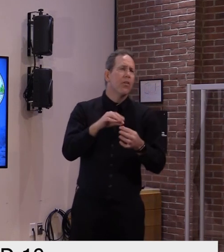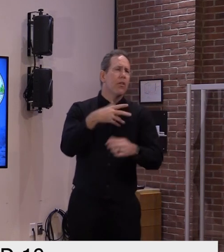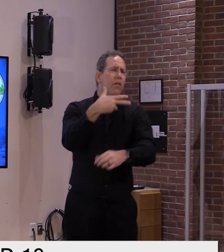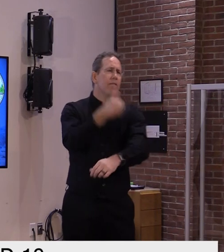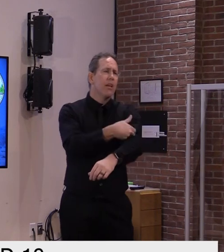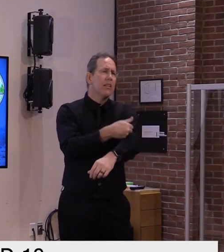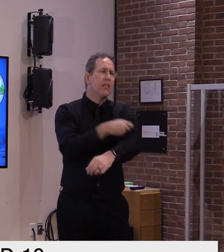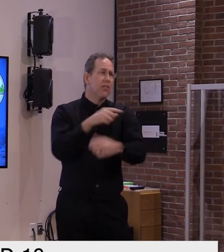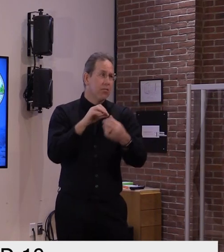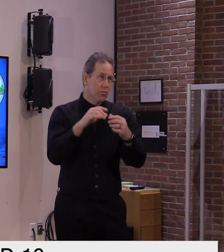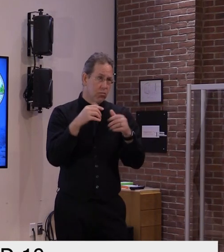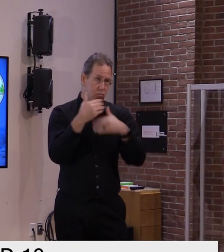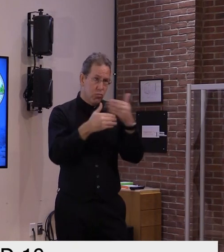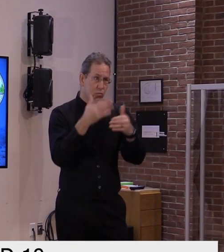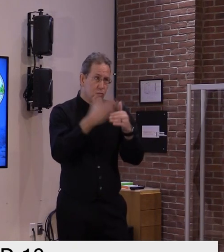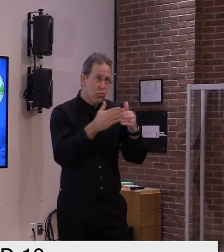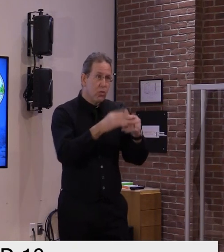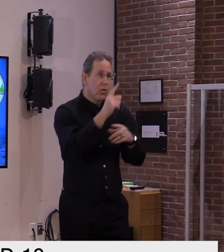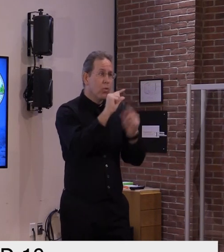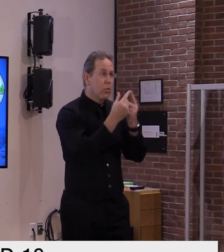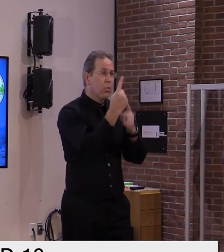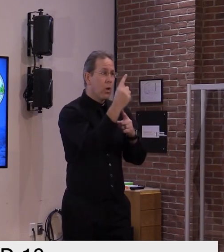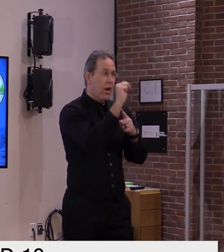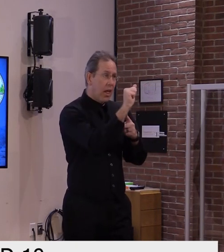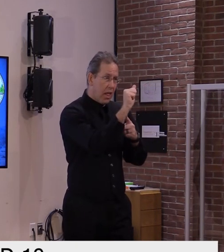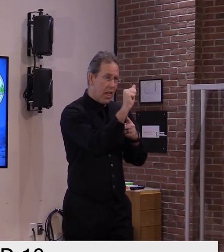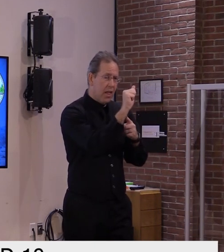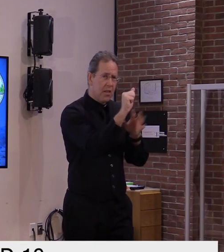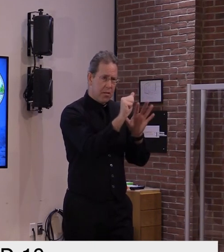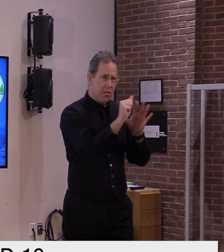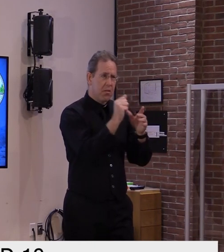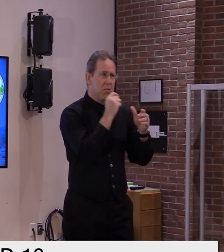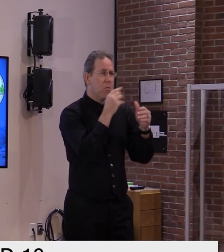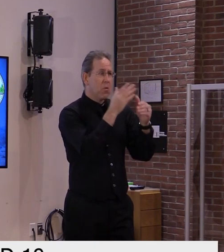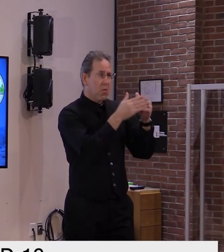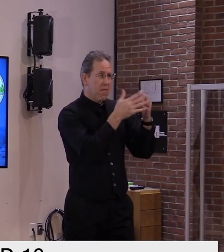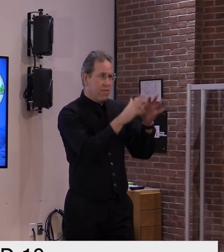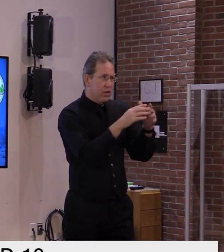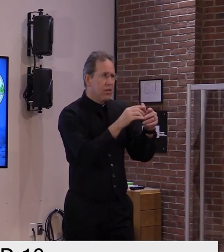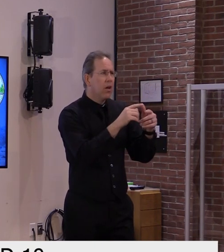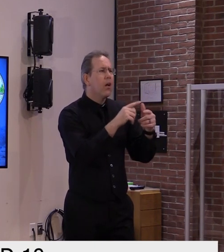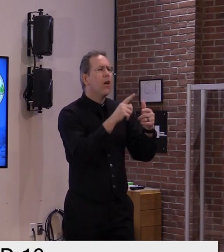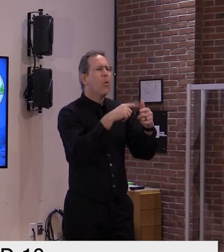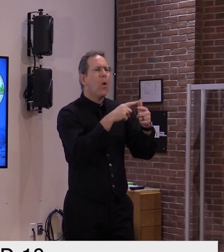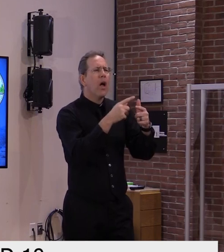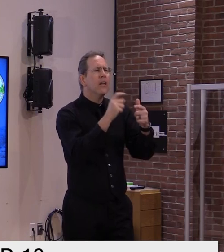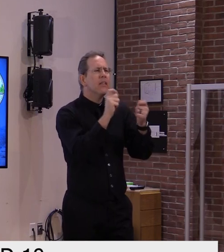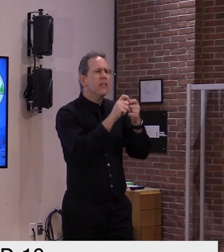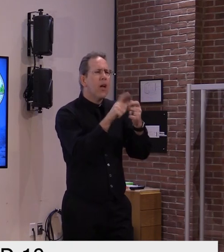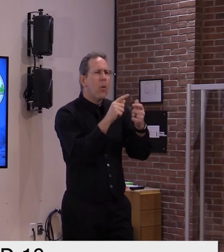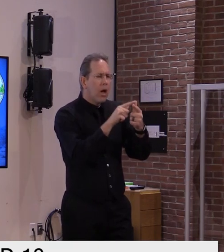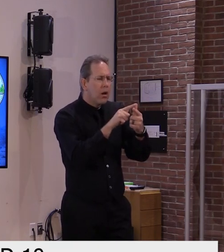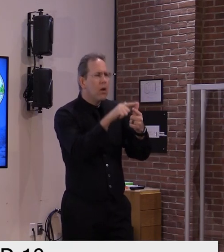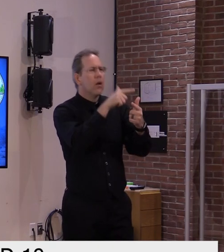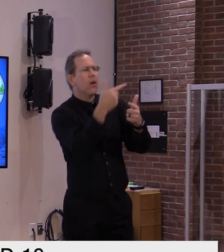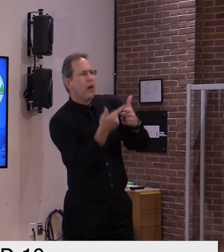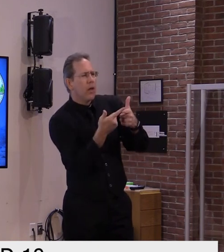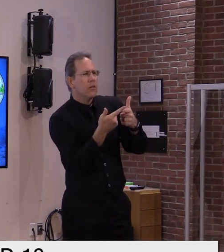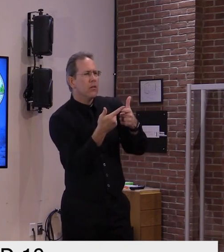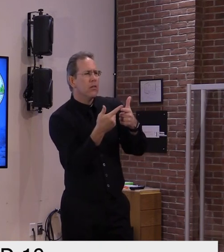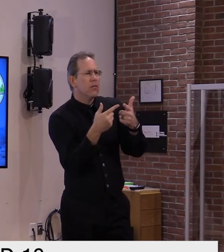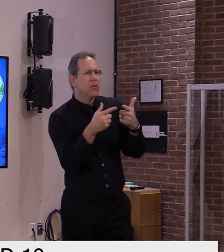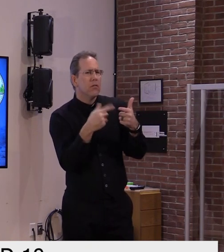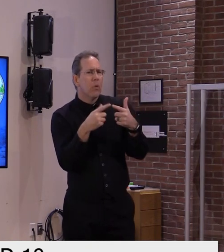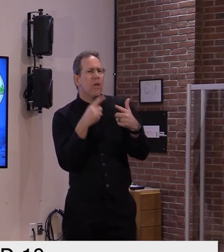concrete, how exactly will the next group of people, the 75 plus, how will they